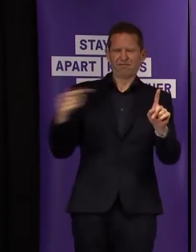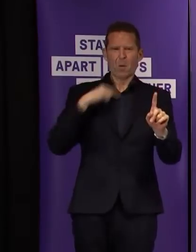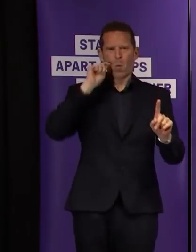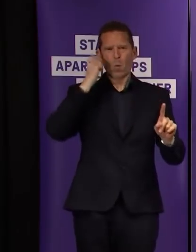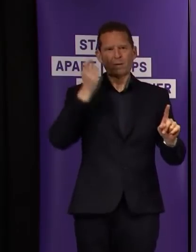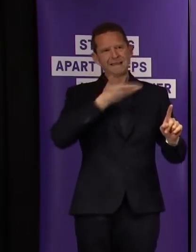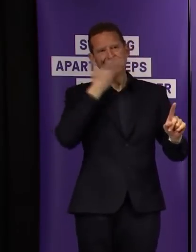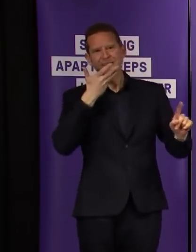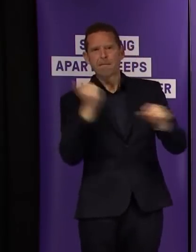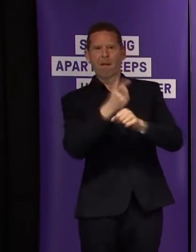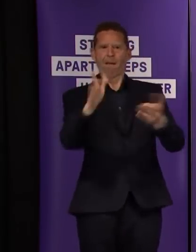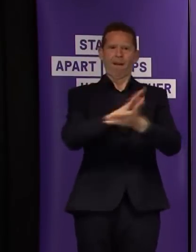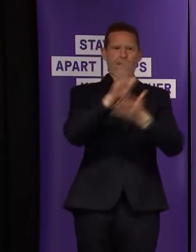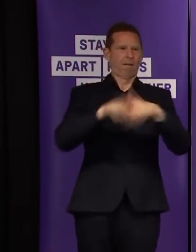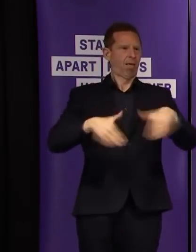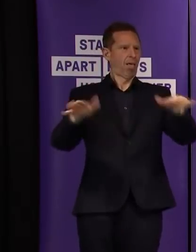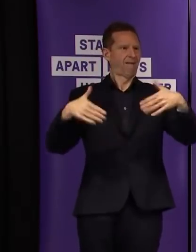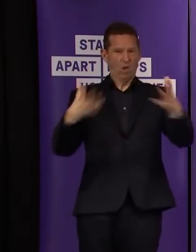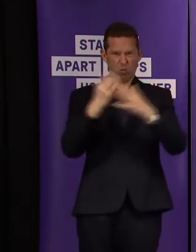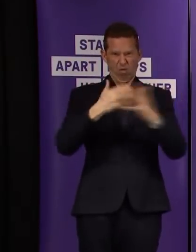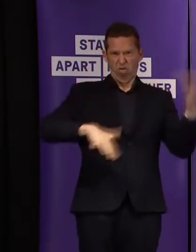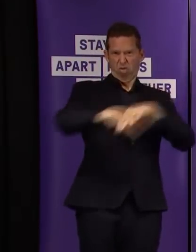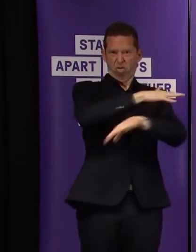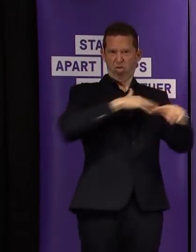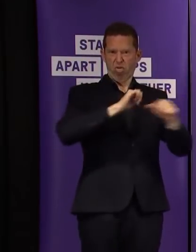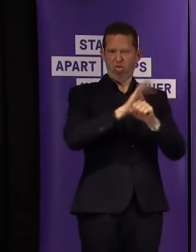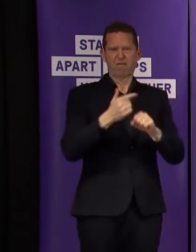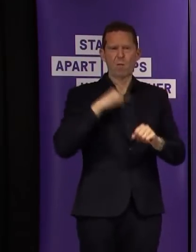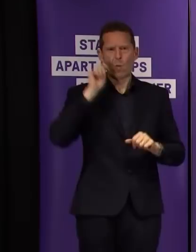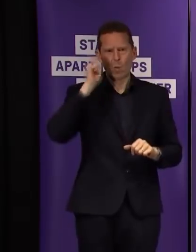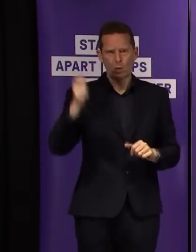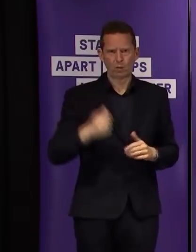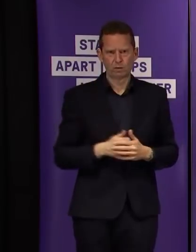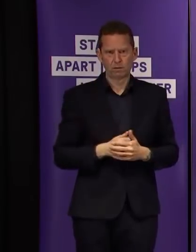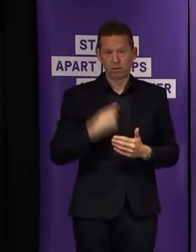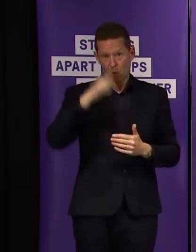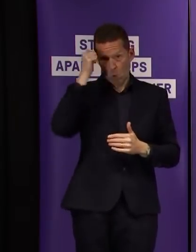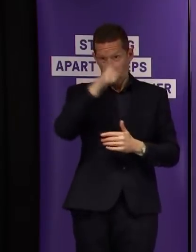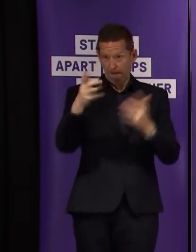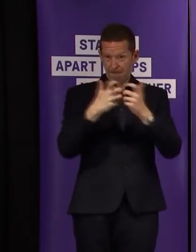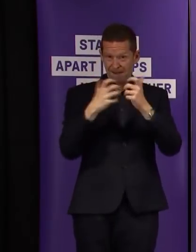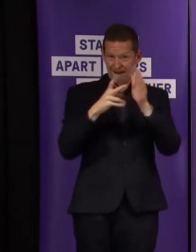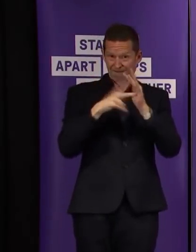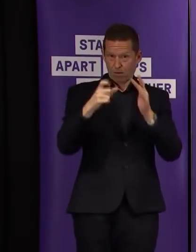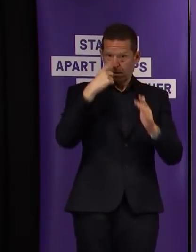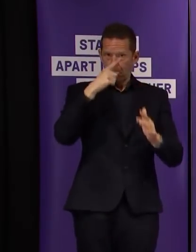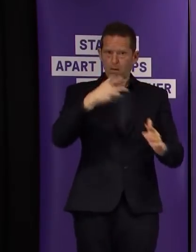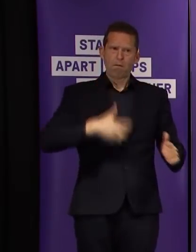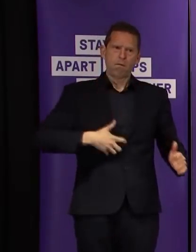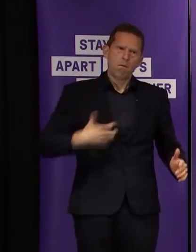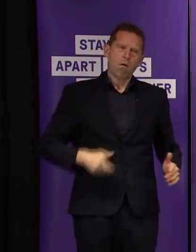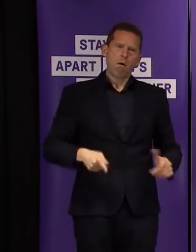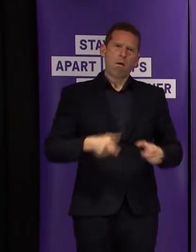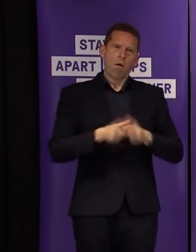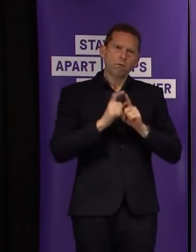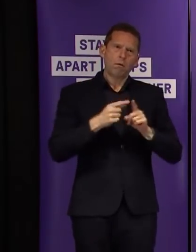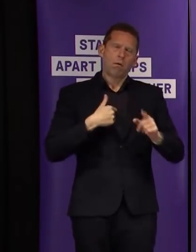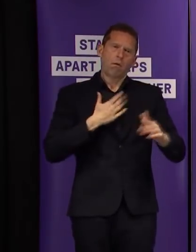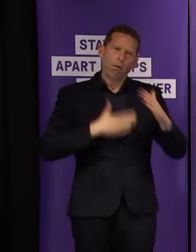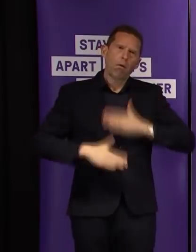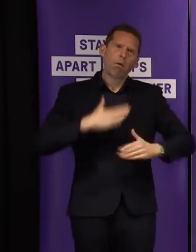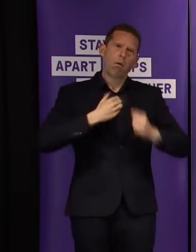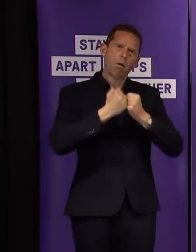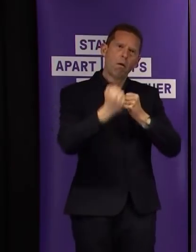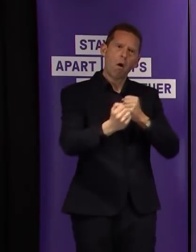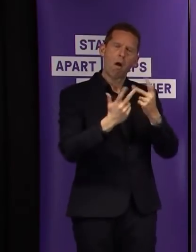And as hard as this news will be for so many Victorians today, it's the only option. And I would, with the